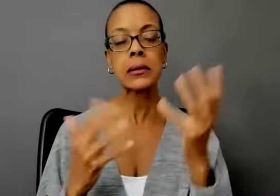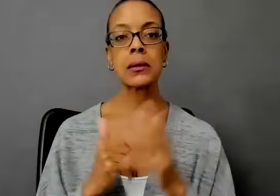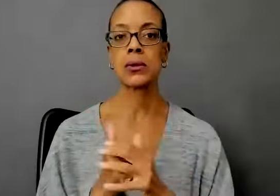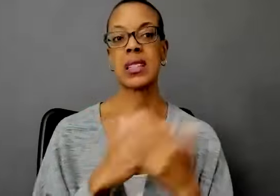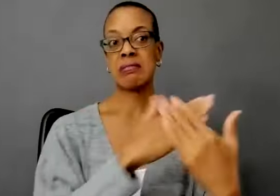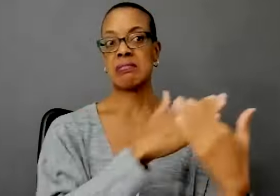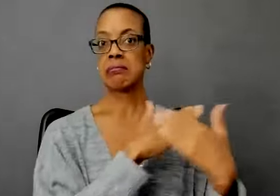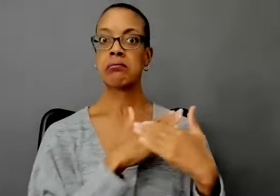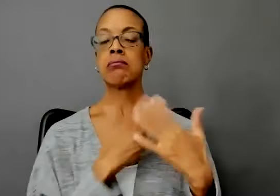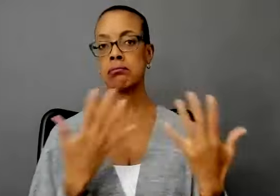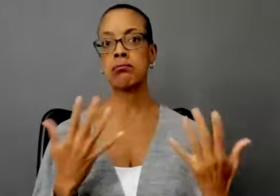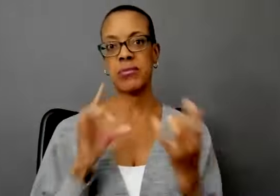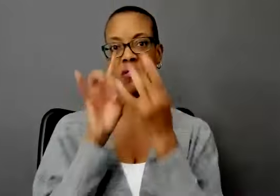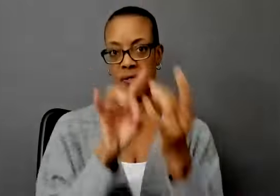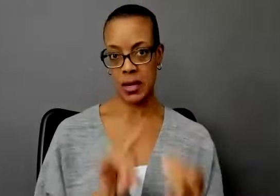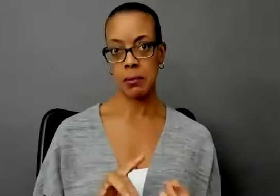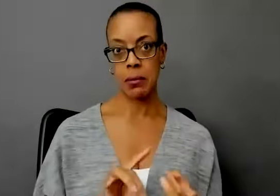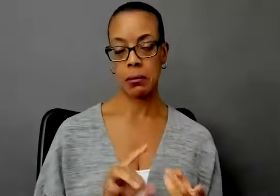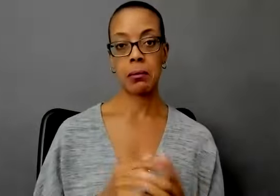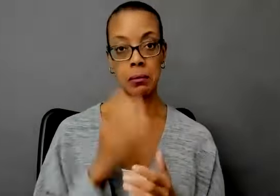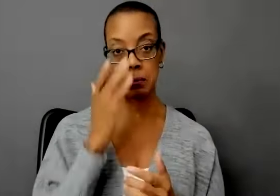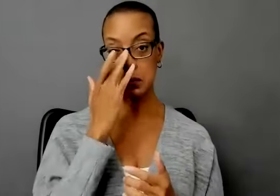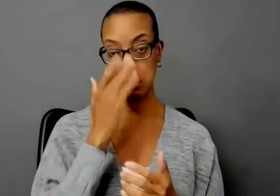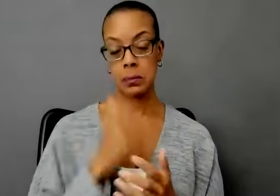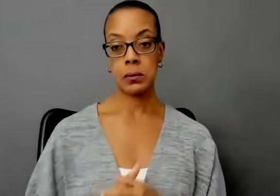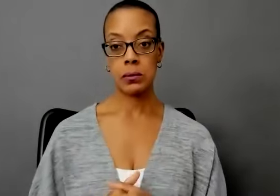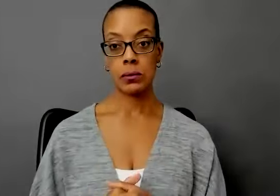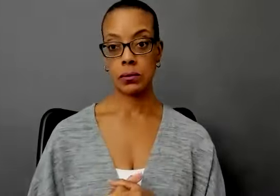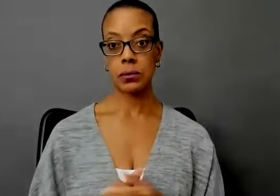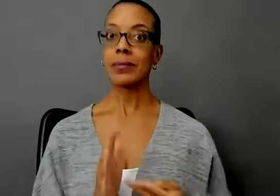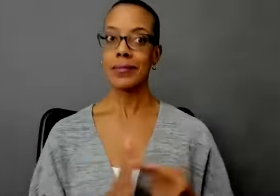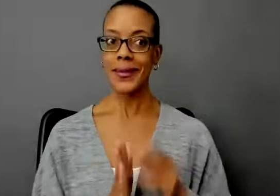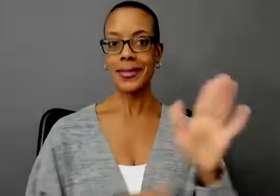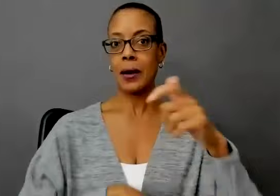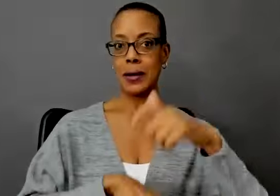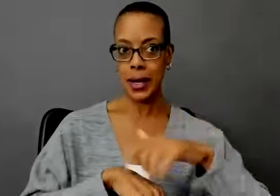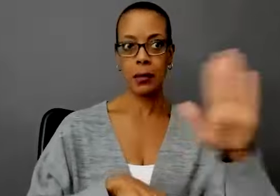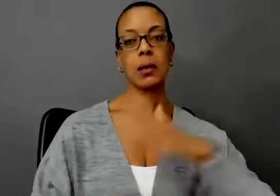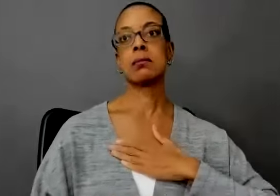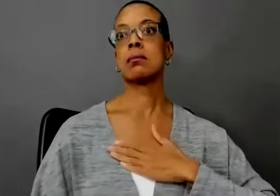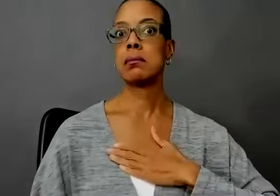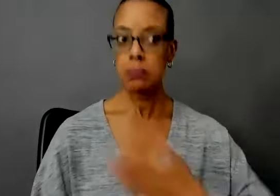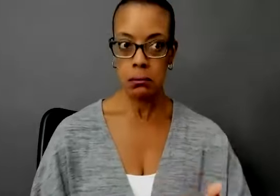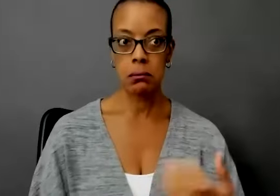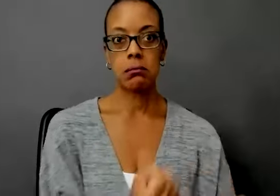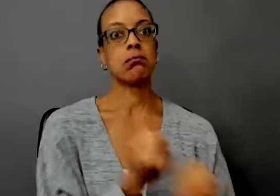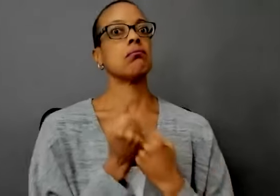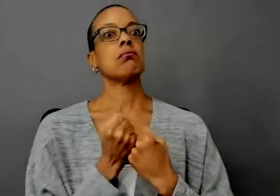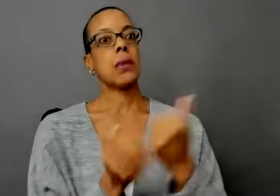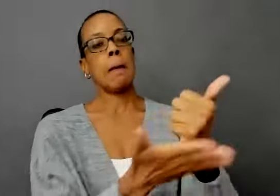some additional legitimacy, honestly, because of their time and their generosity in helping ensure that, what we were